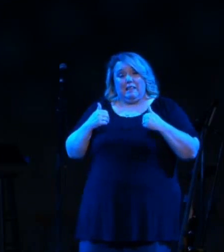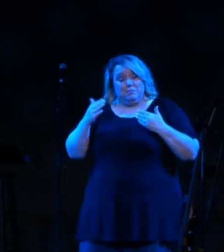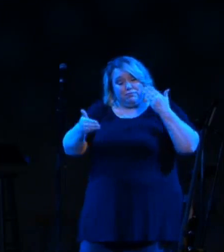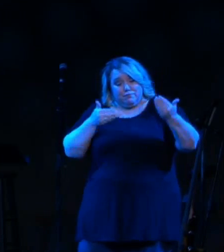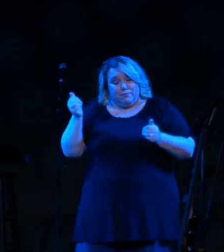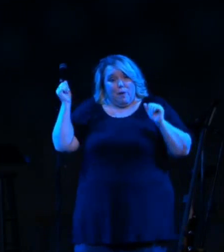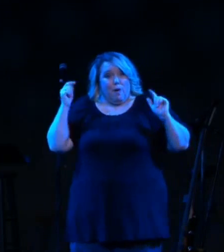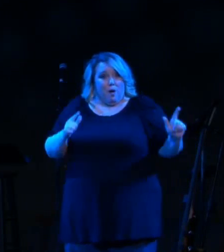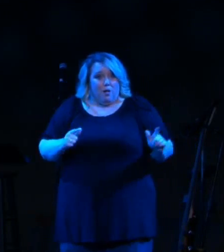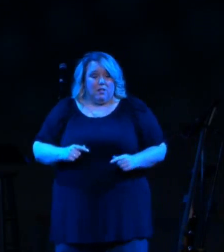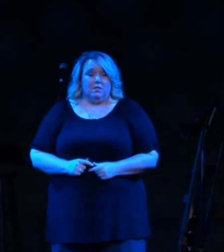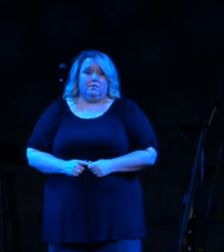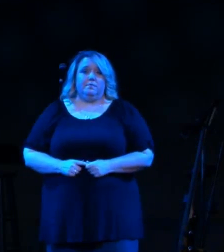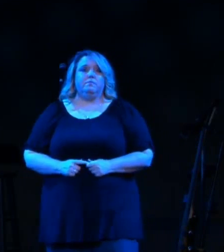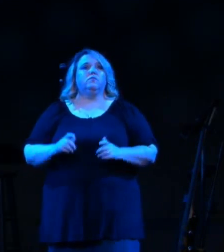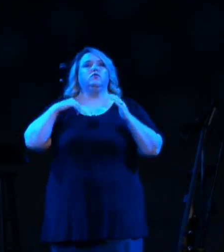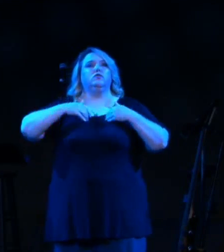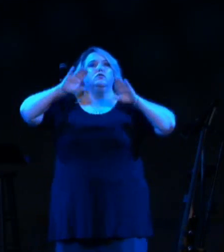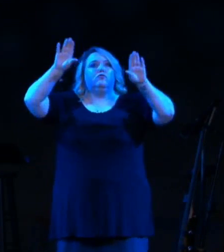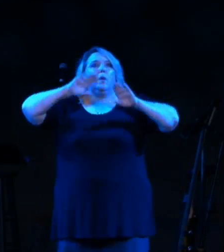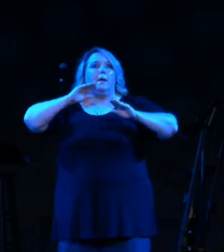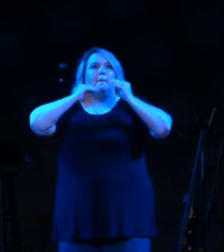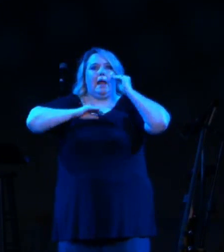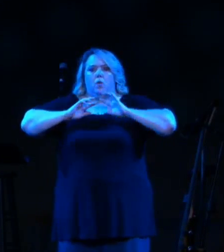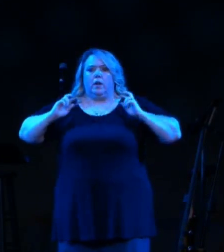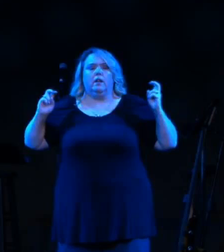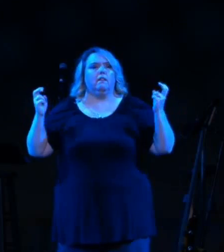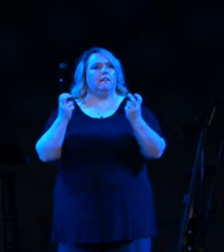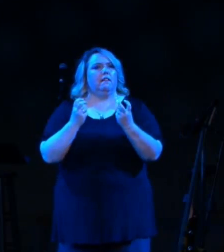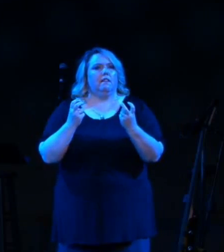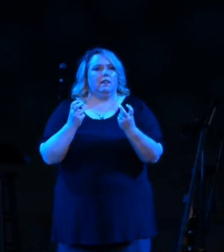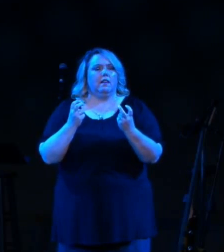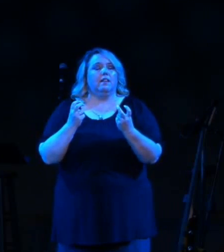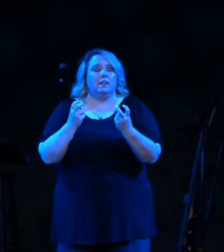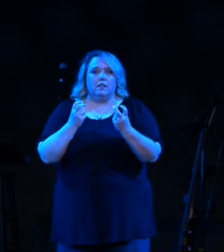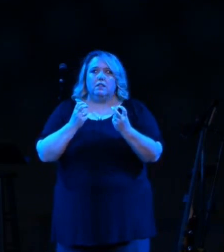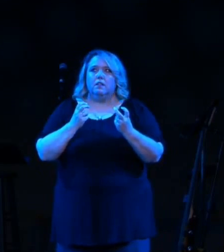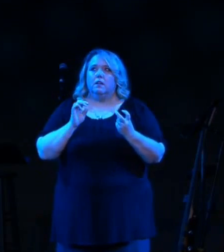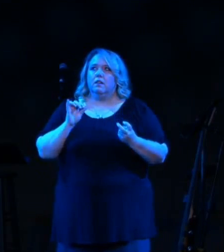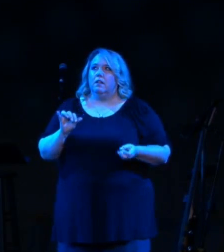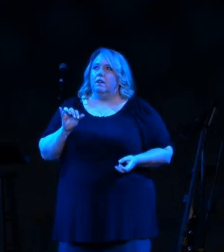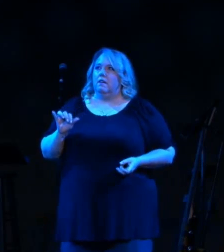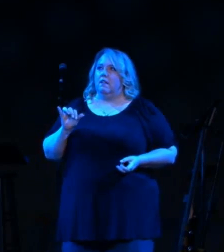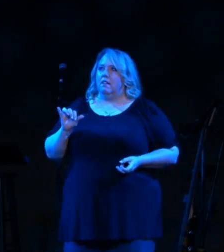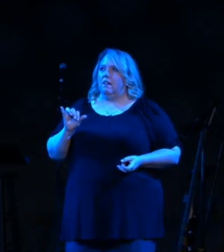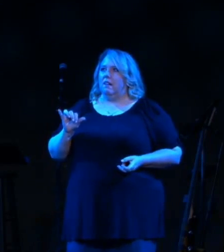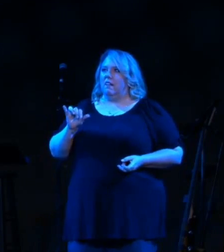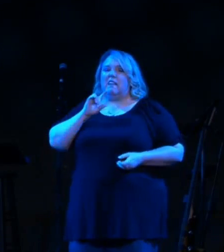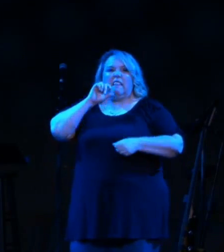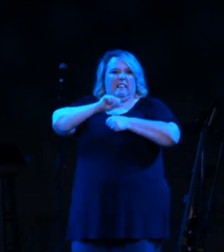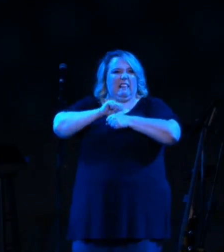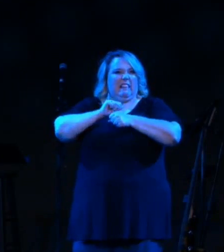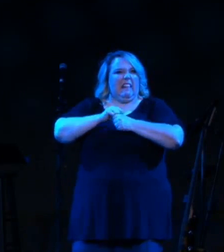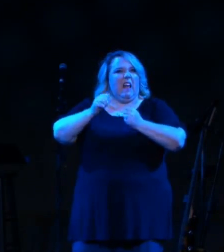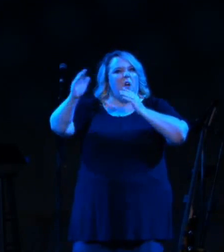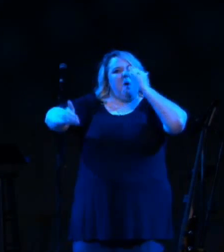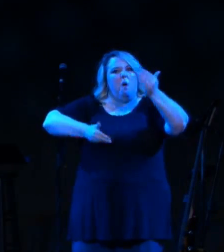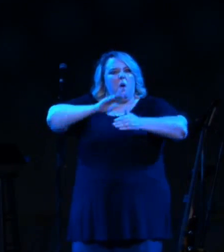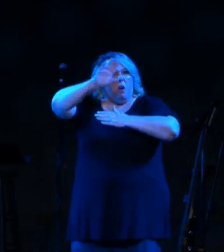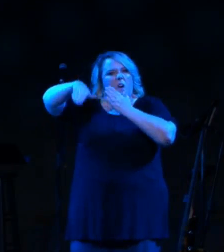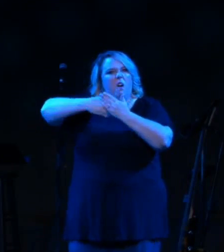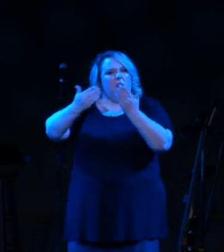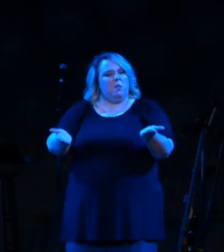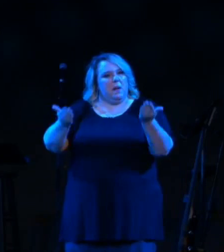of the great banquet, we see that there is, help me church, room for